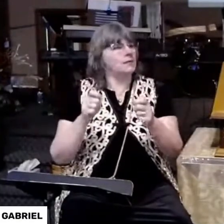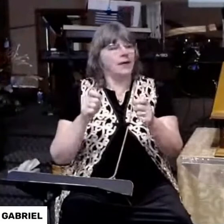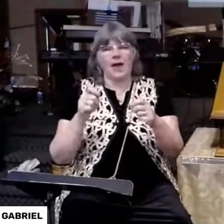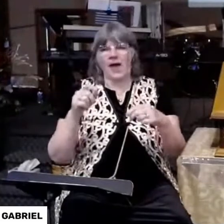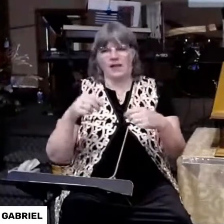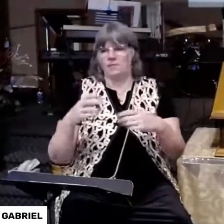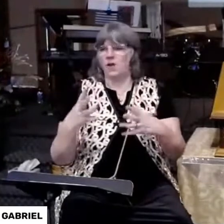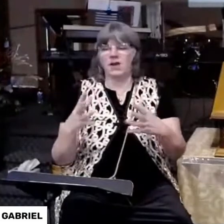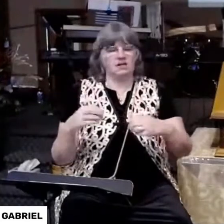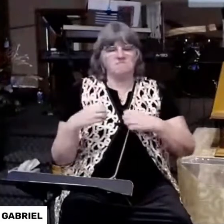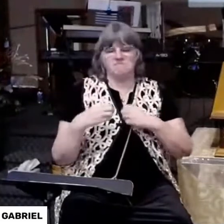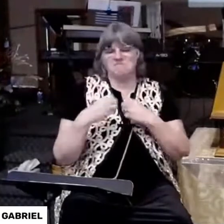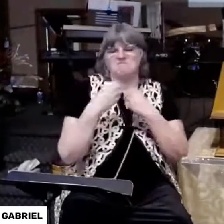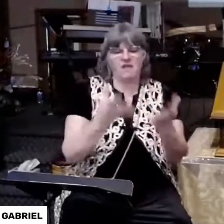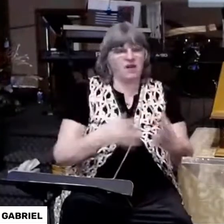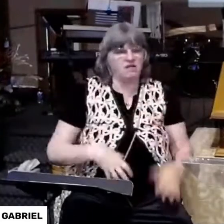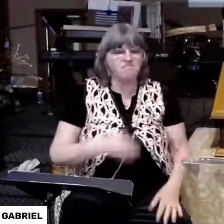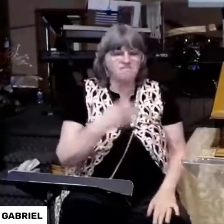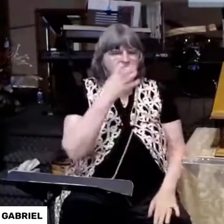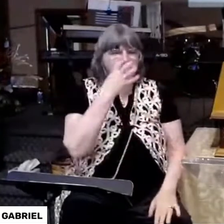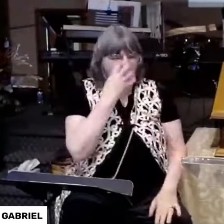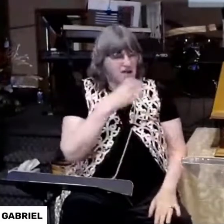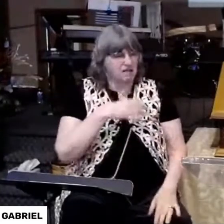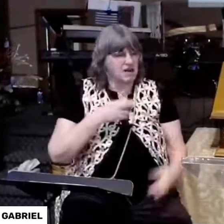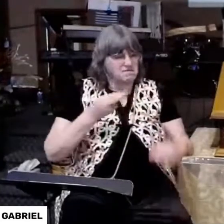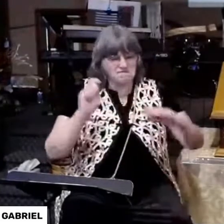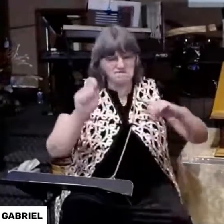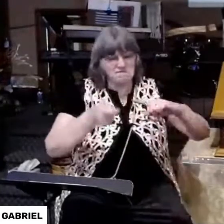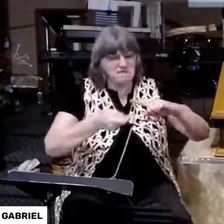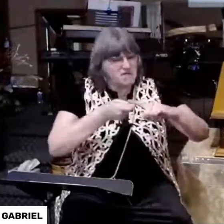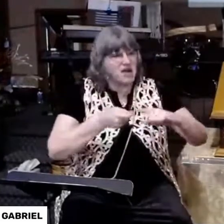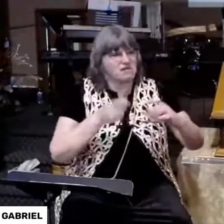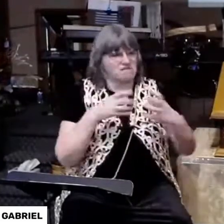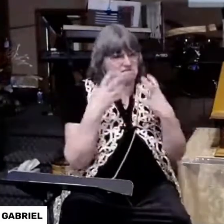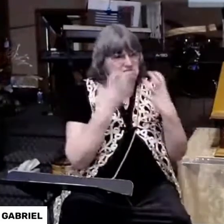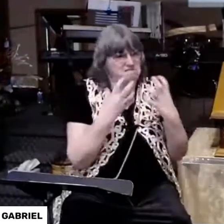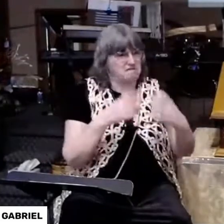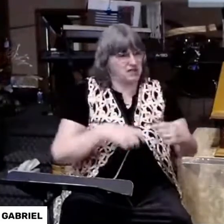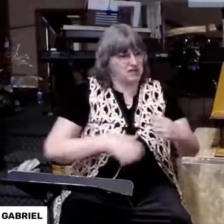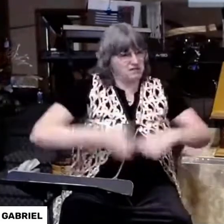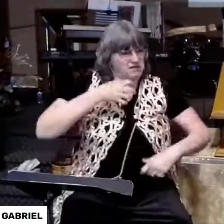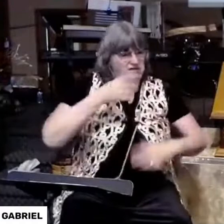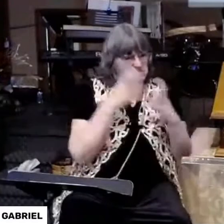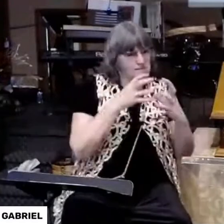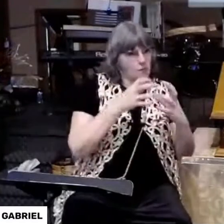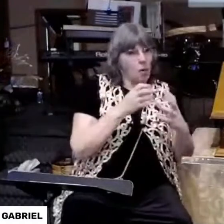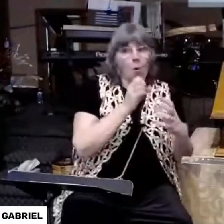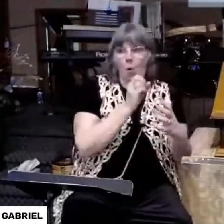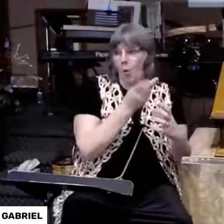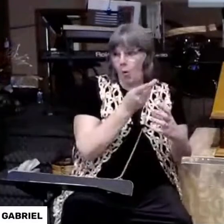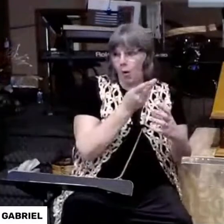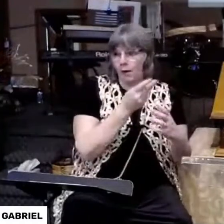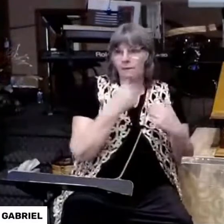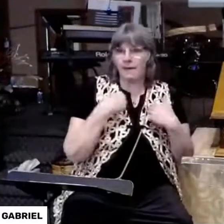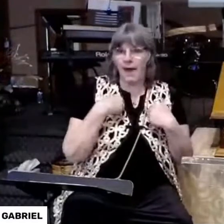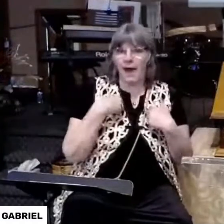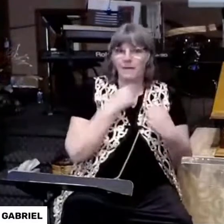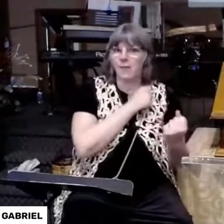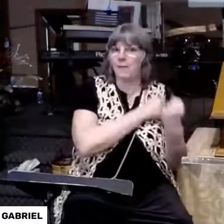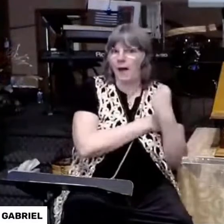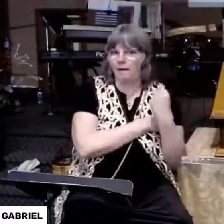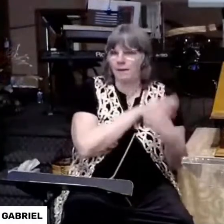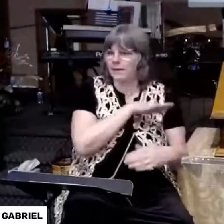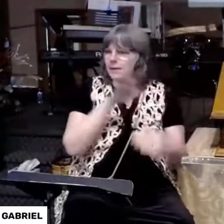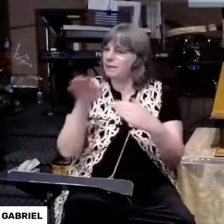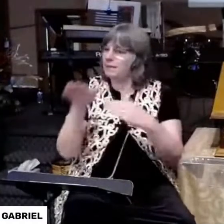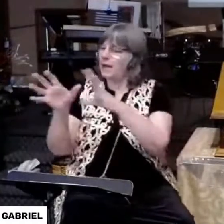in to anger, revenge. We can give in to all this stuff, you know, but we don't